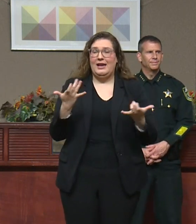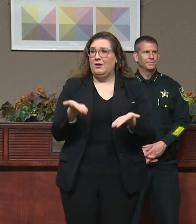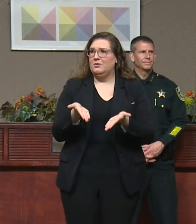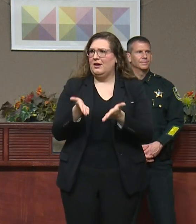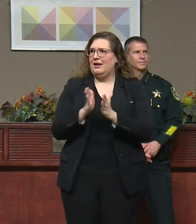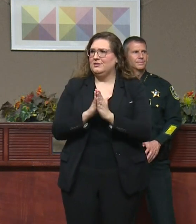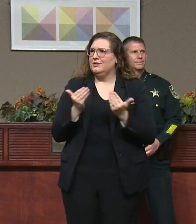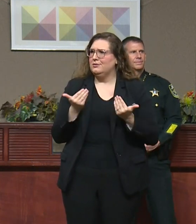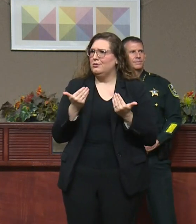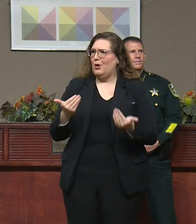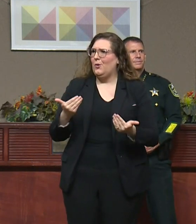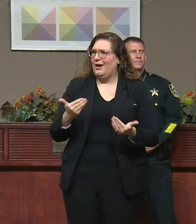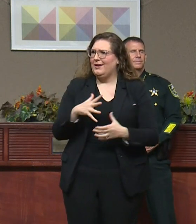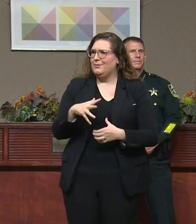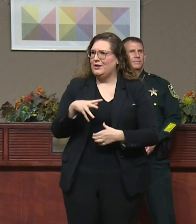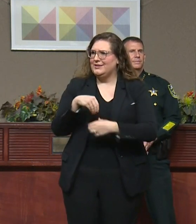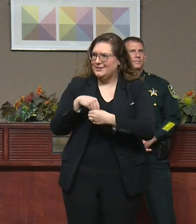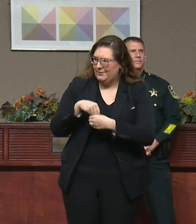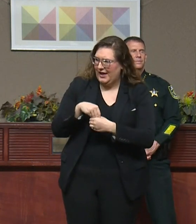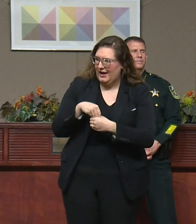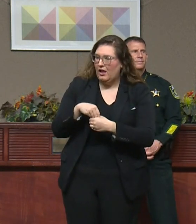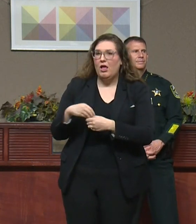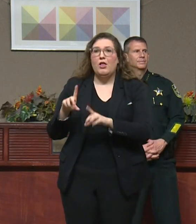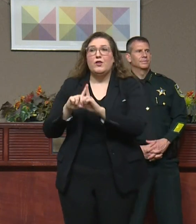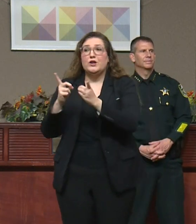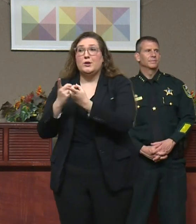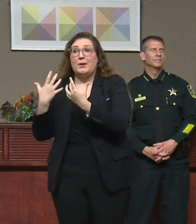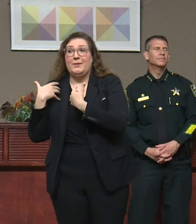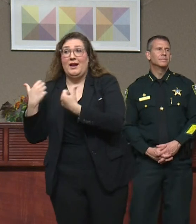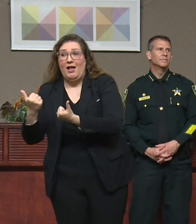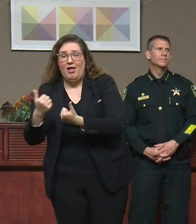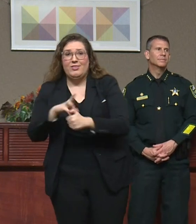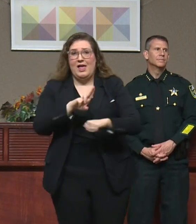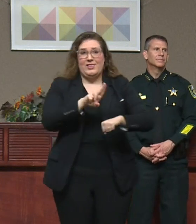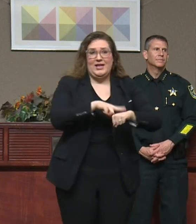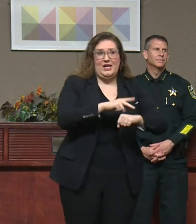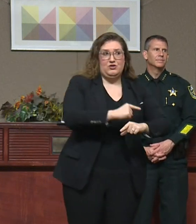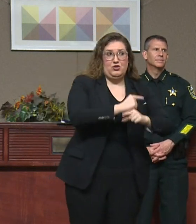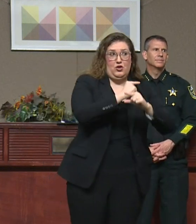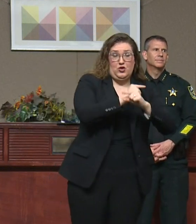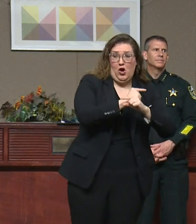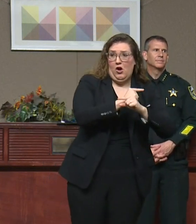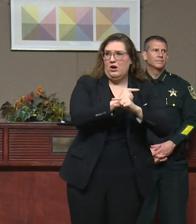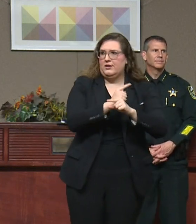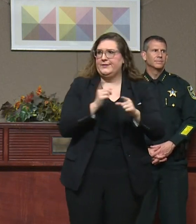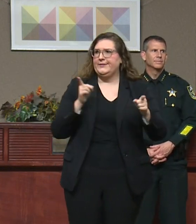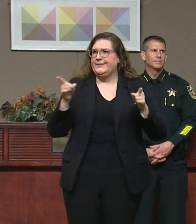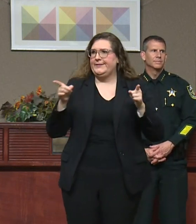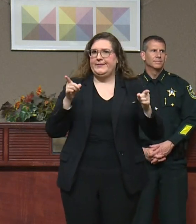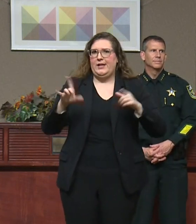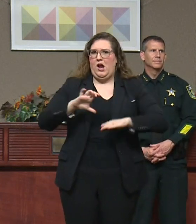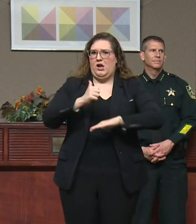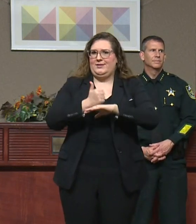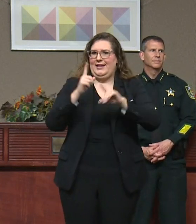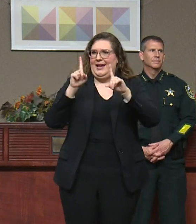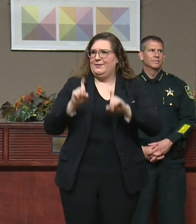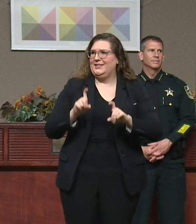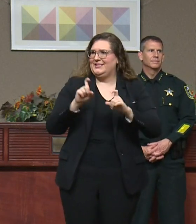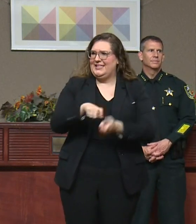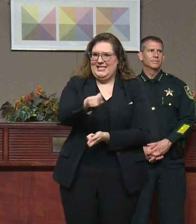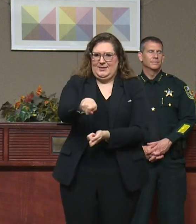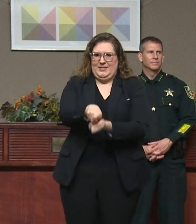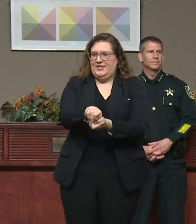Department of Health, in coordination with the National Guard, is conducting testing in some facilities that have